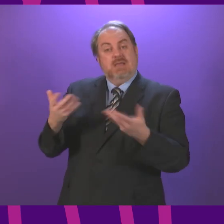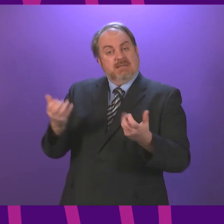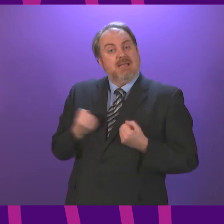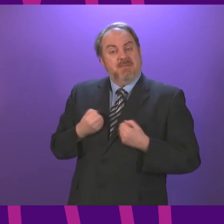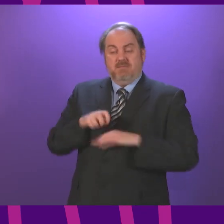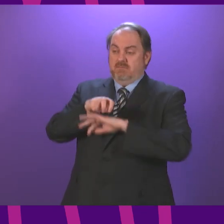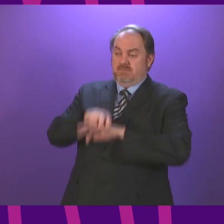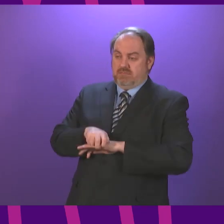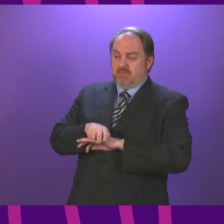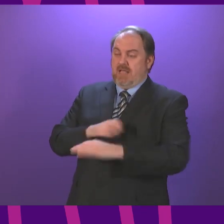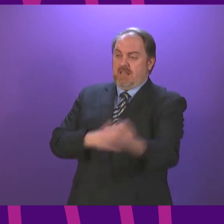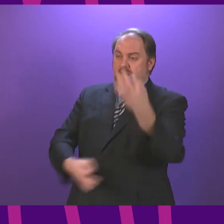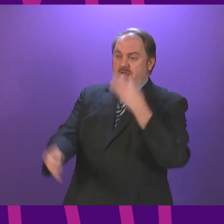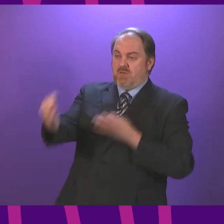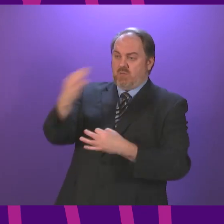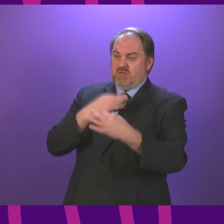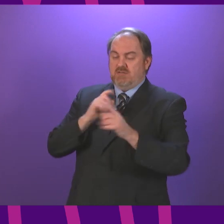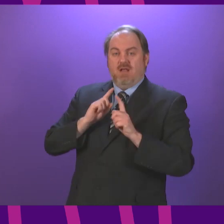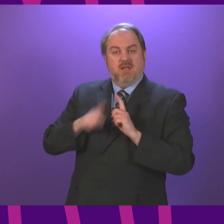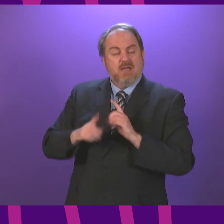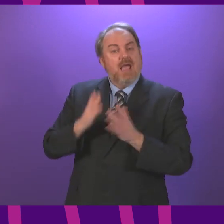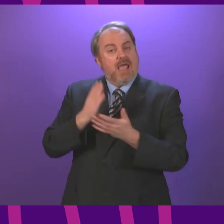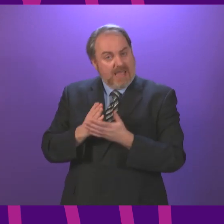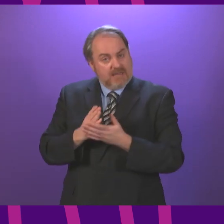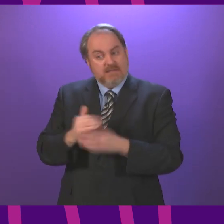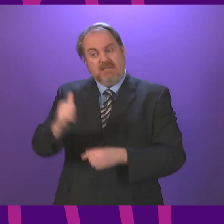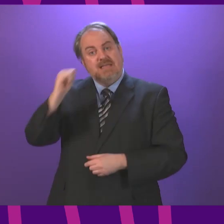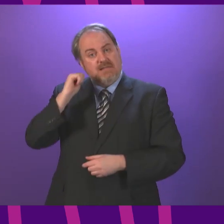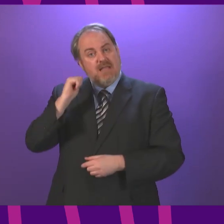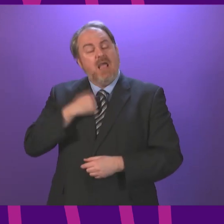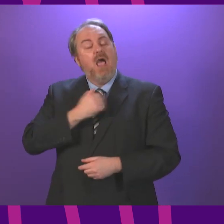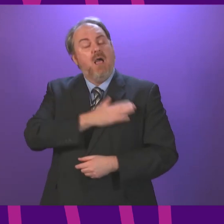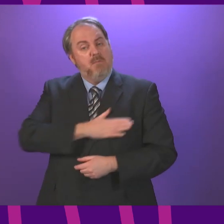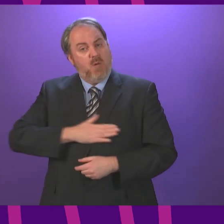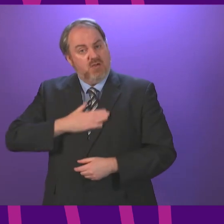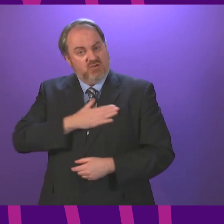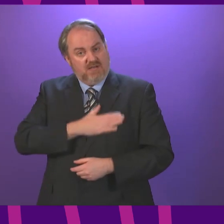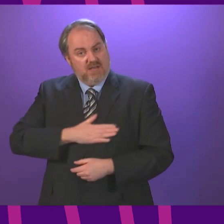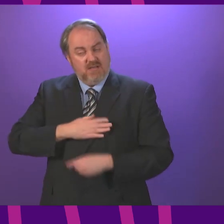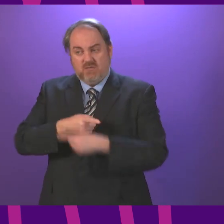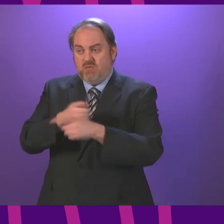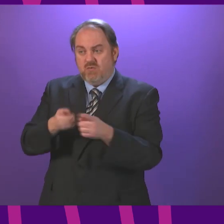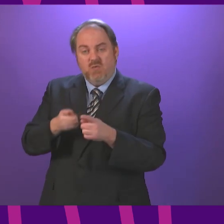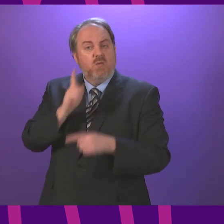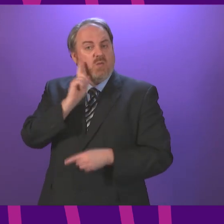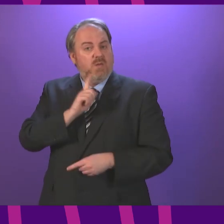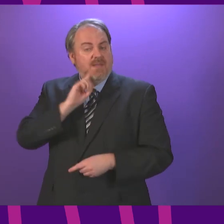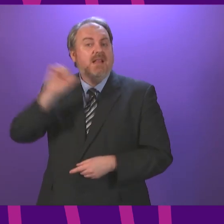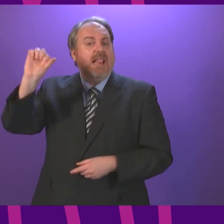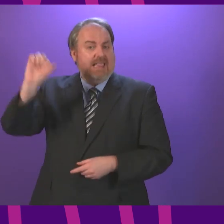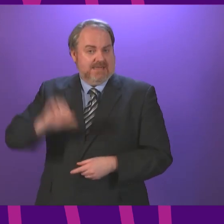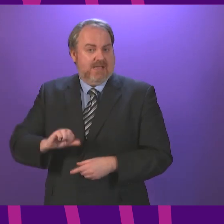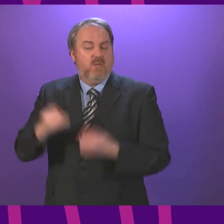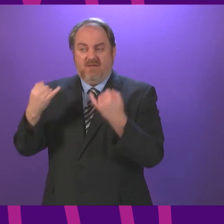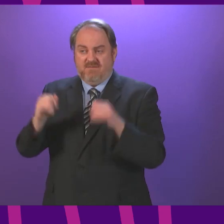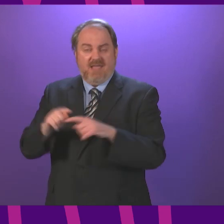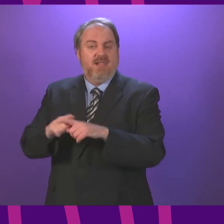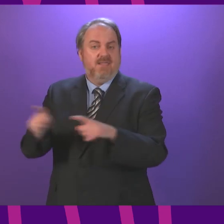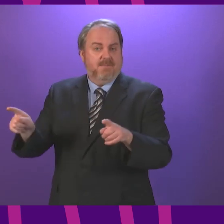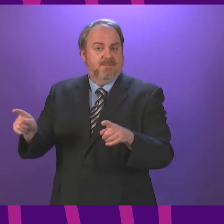put the case of the government. I also apologised, as I will do again, to the women who were let down by the mistake that the government made.